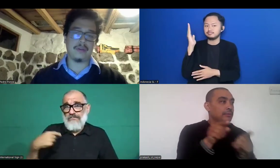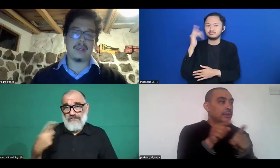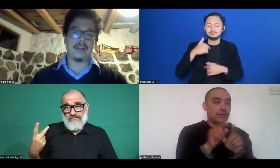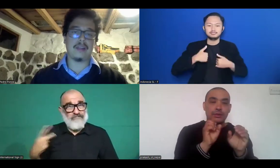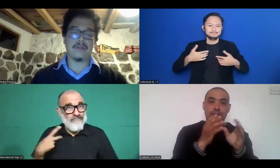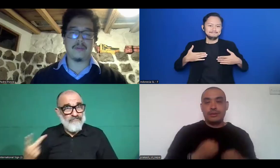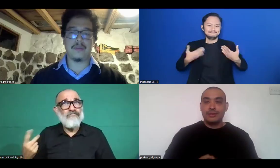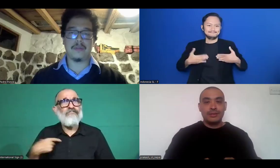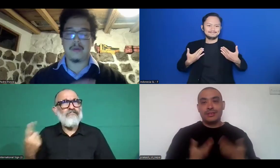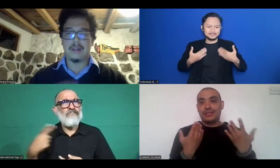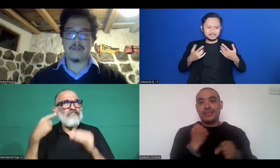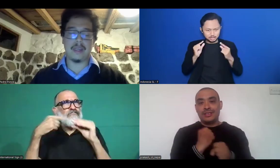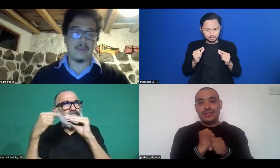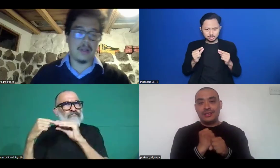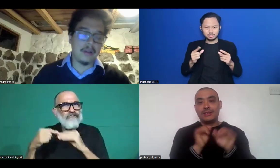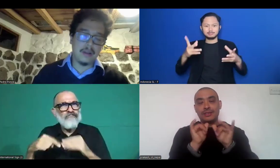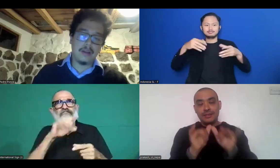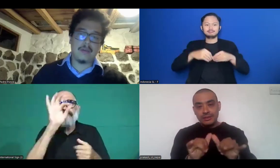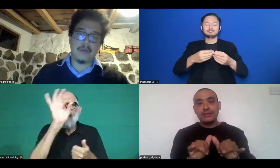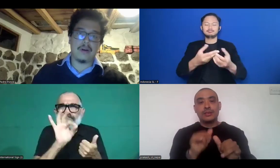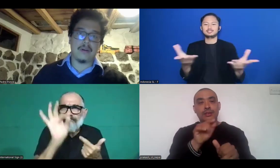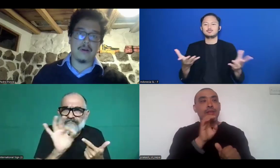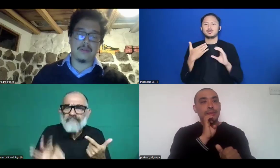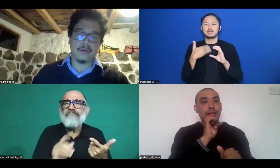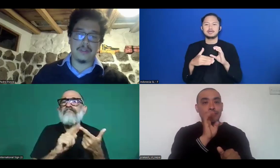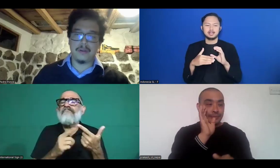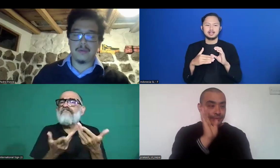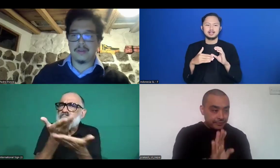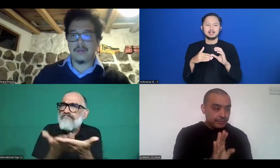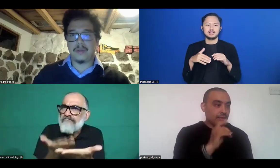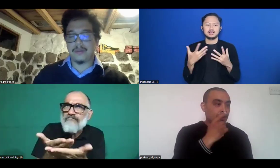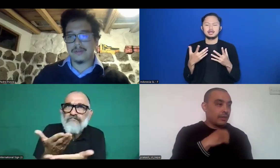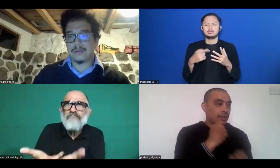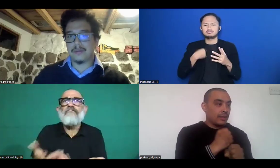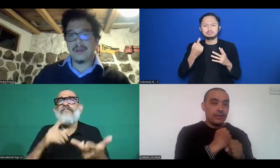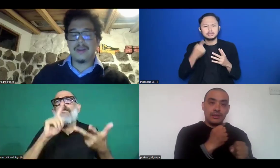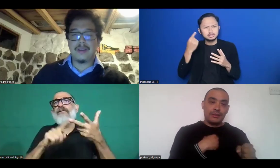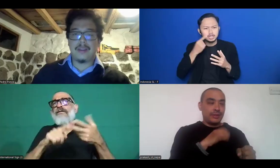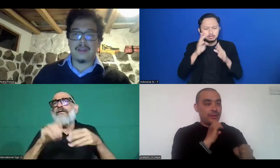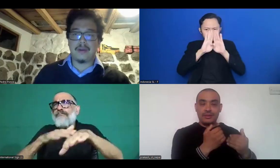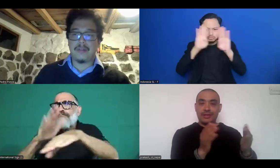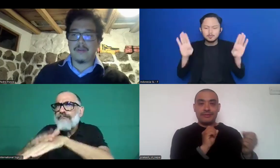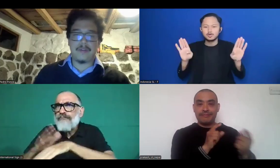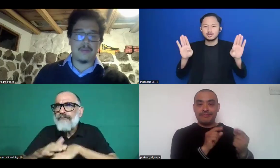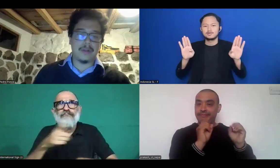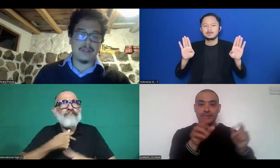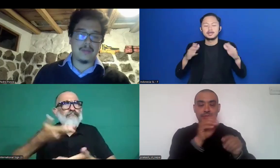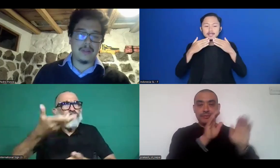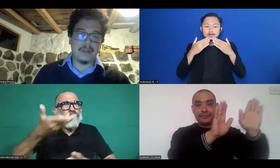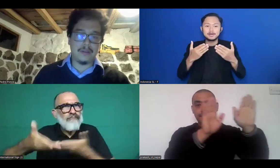to get that from you directly via email. Our door is always open. So thank you everyone